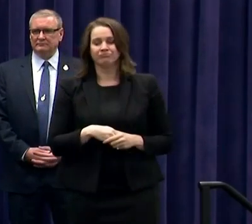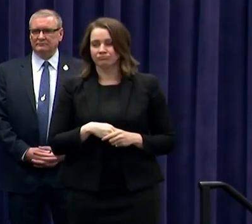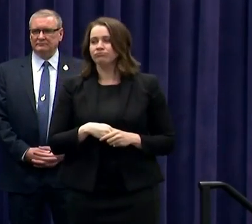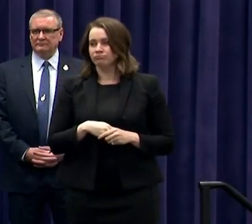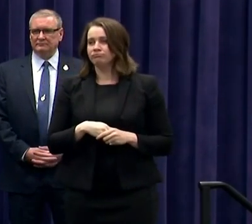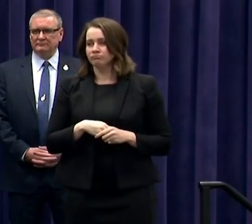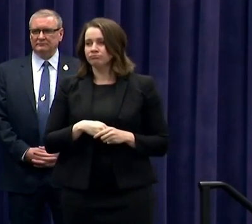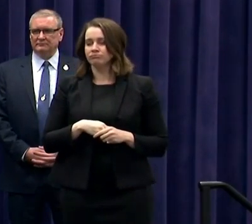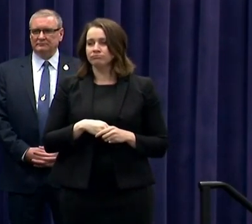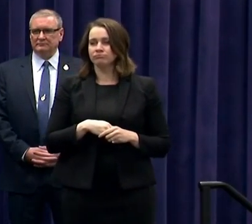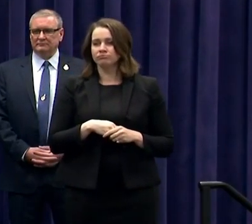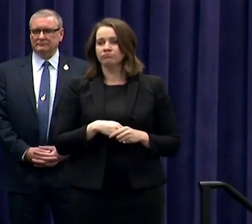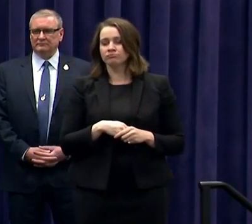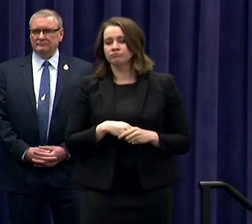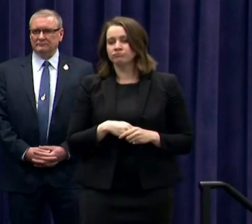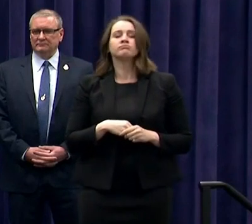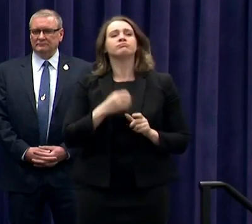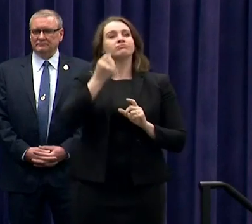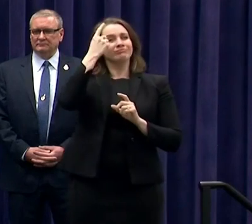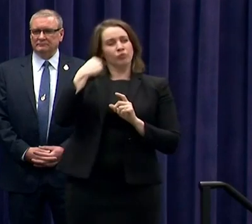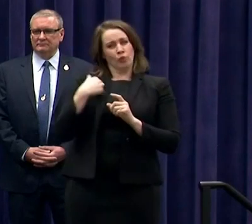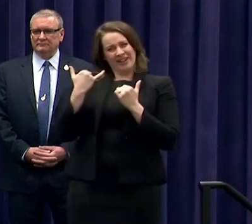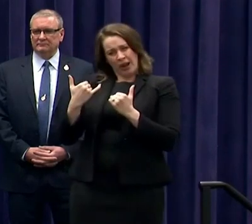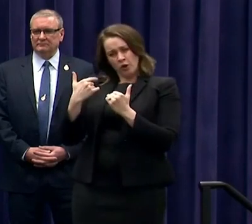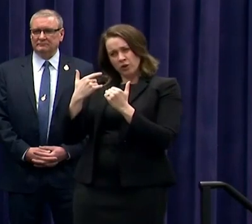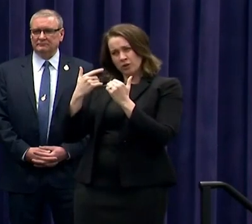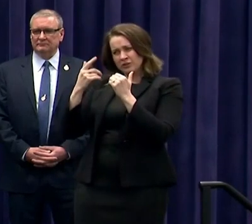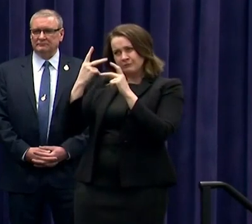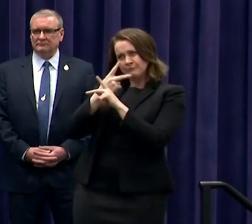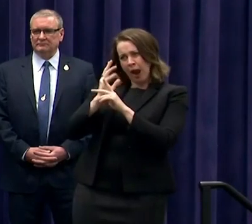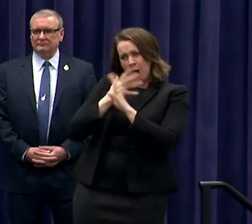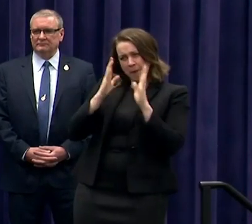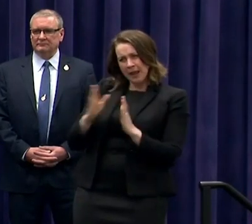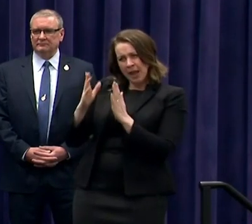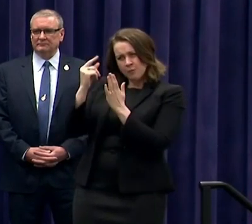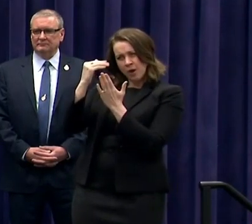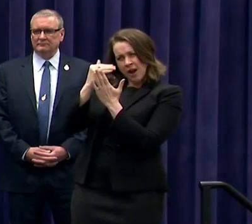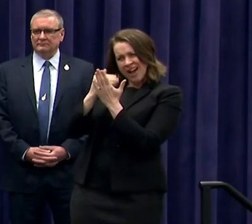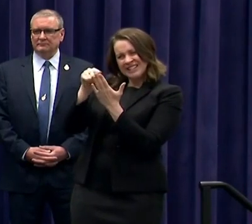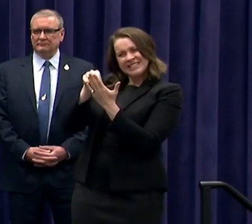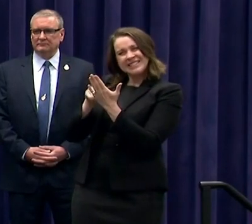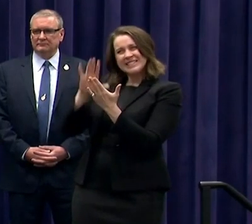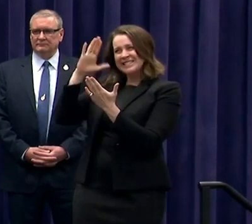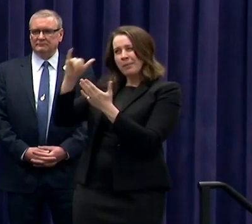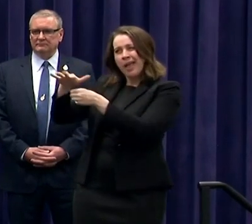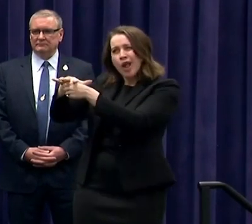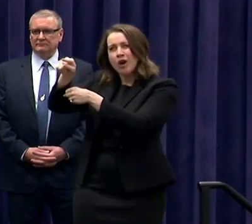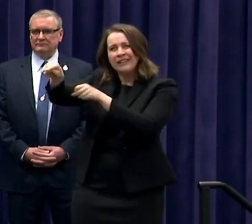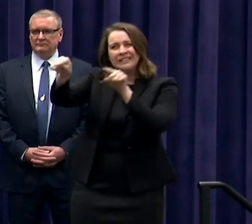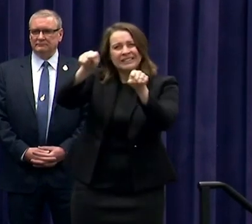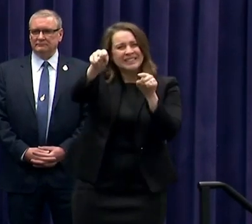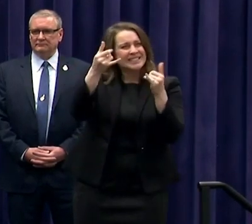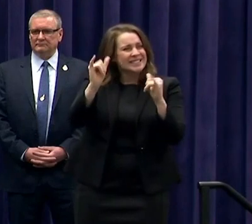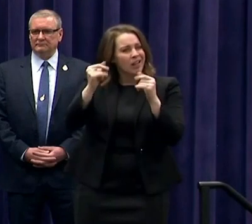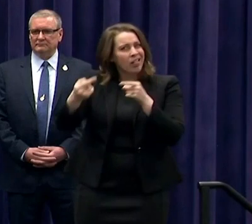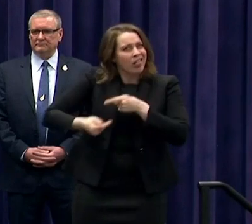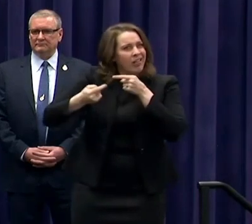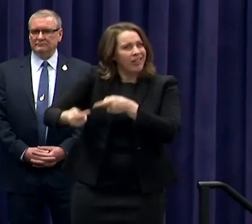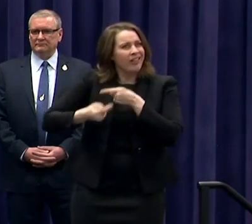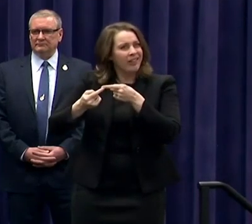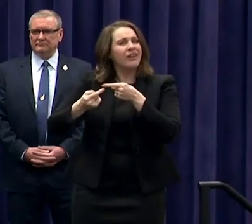a comprehensive plan to help support areas where the police department is still seeing some challenges. But overall, the city